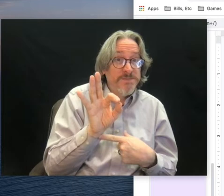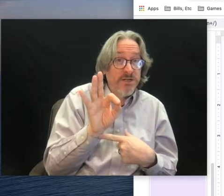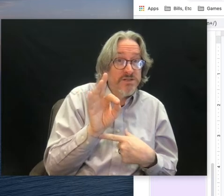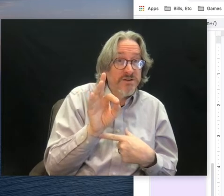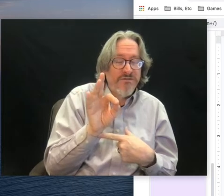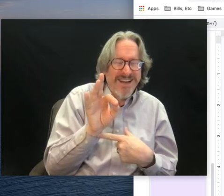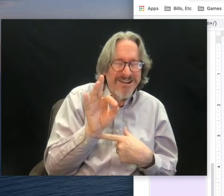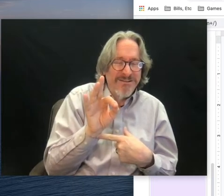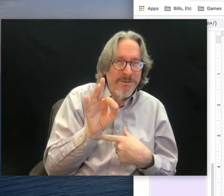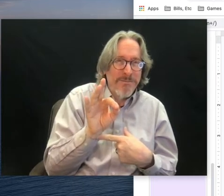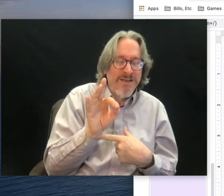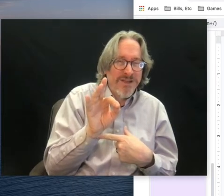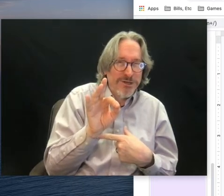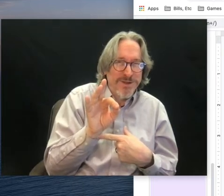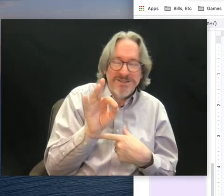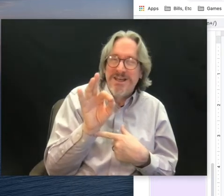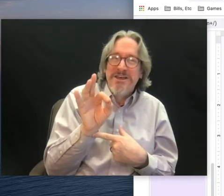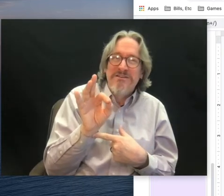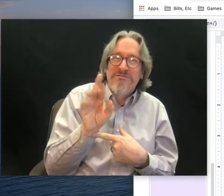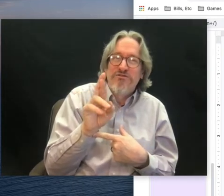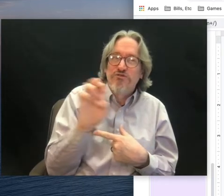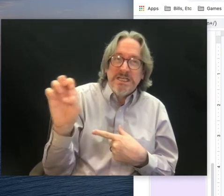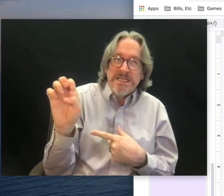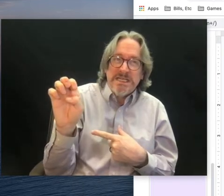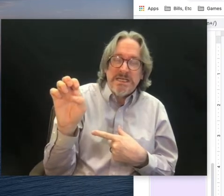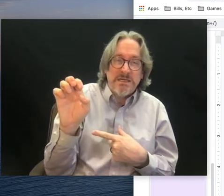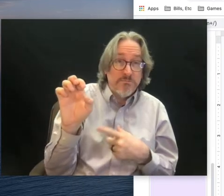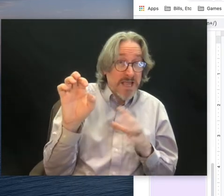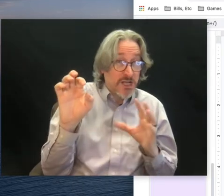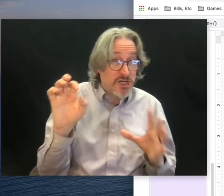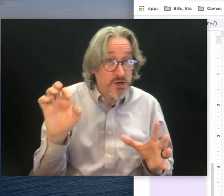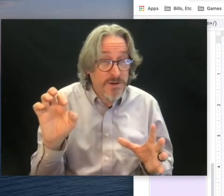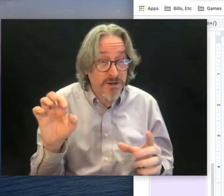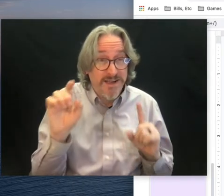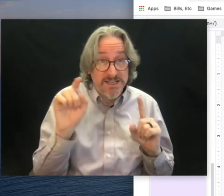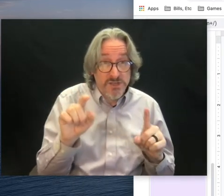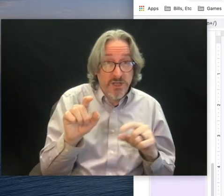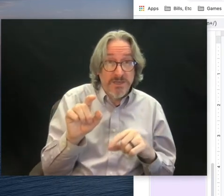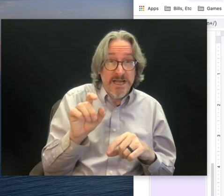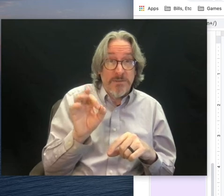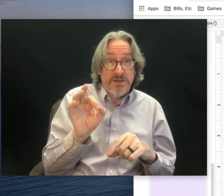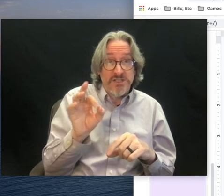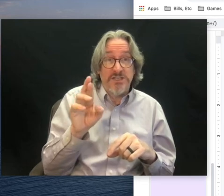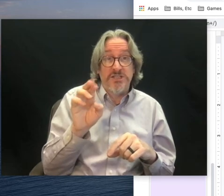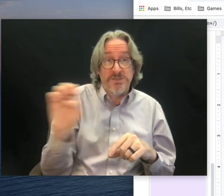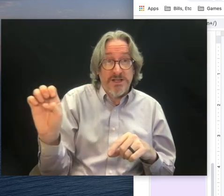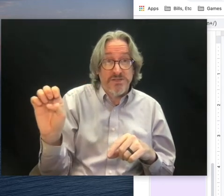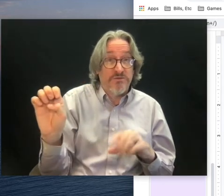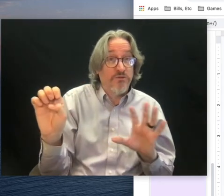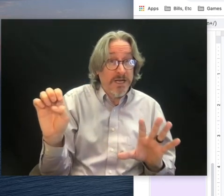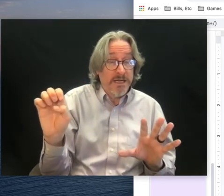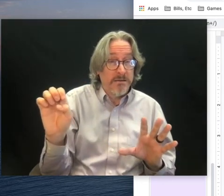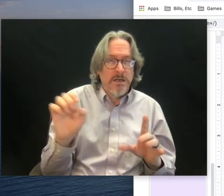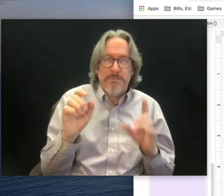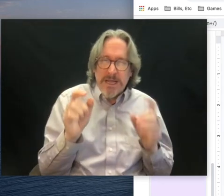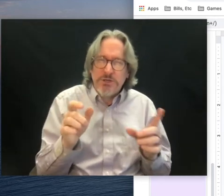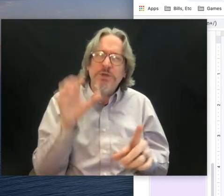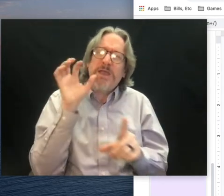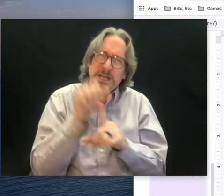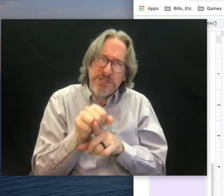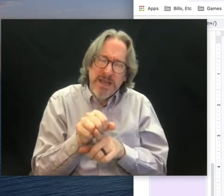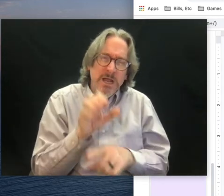She spingles finger spells. It goes by really fast. Slow it down, but you'll see she spells free.